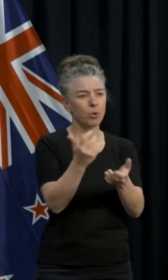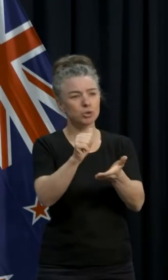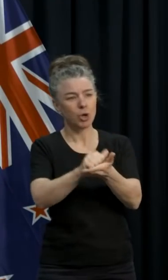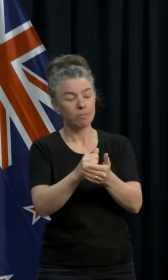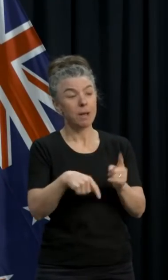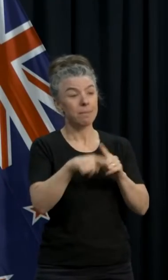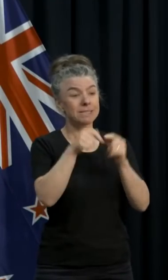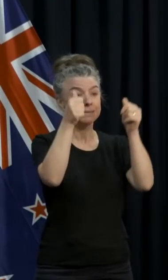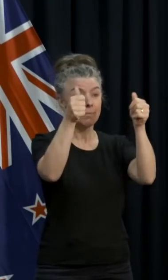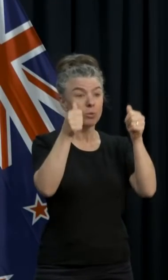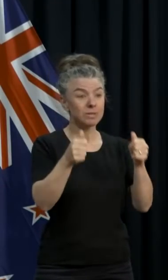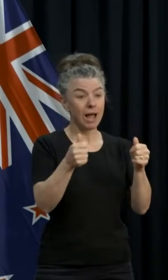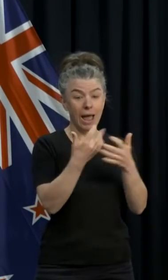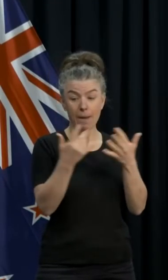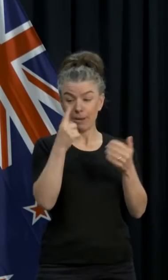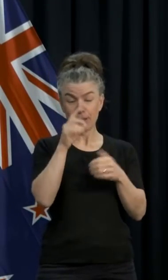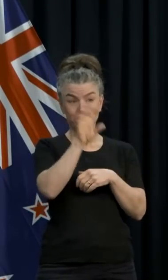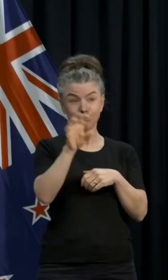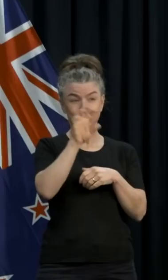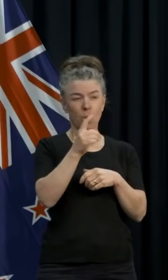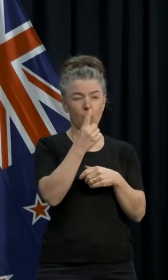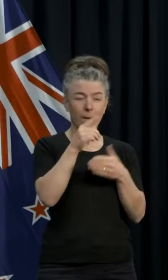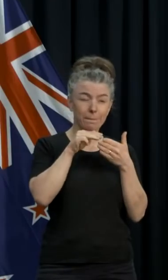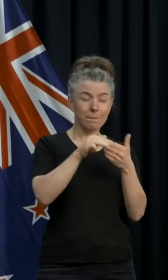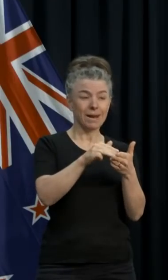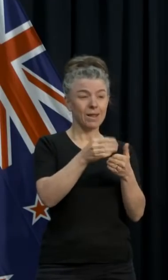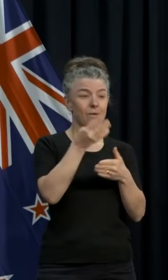far is